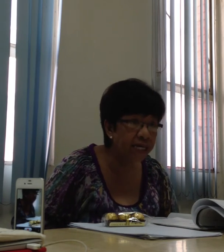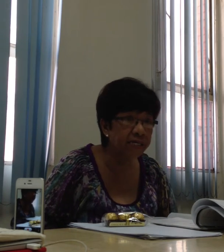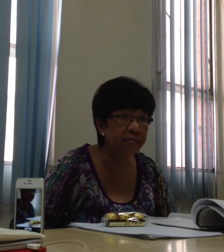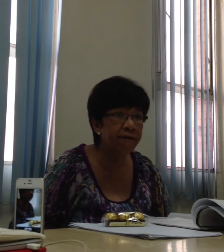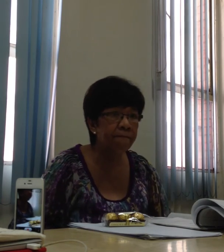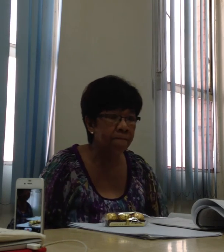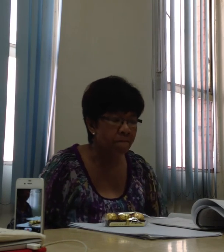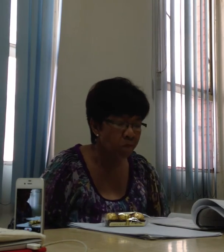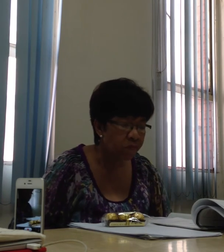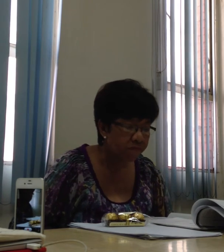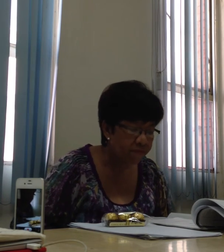tiger,